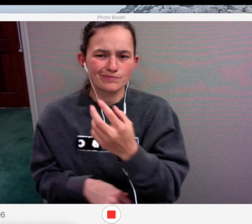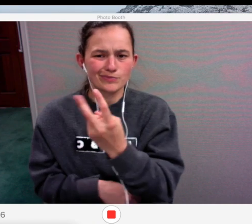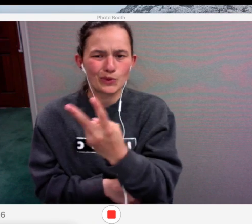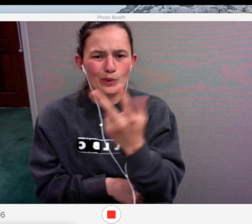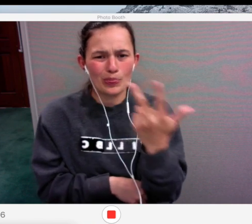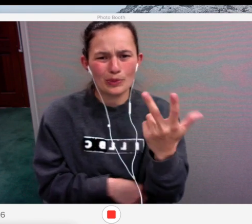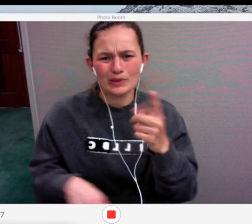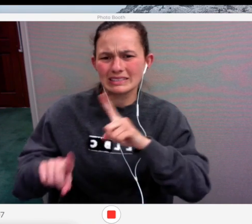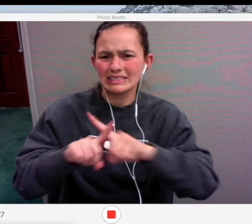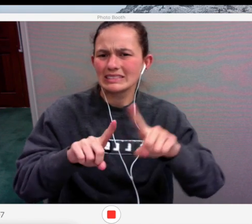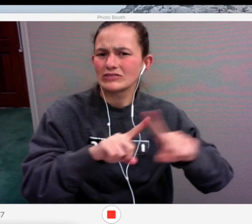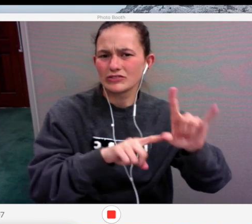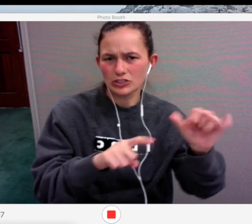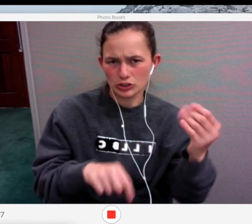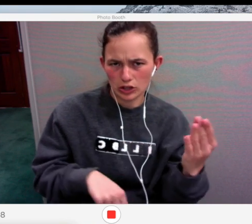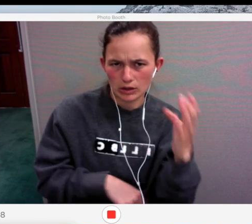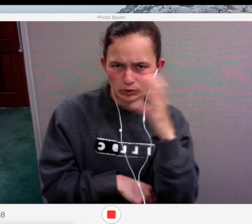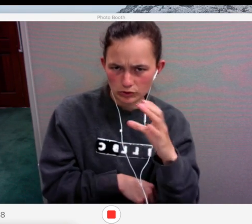of jobs.